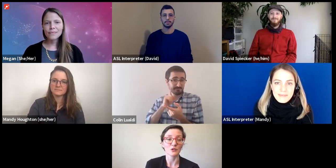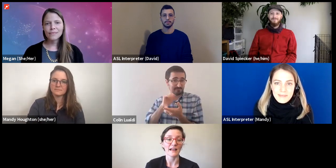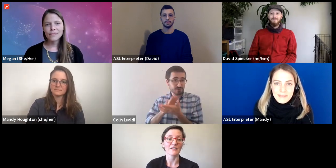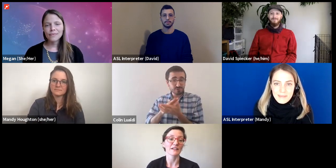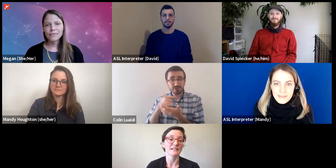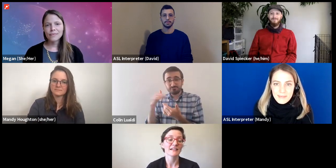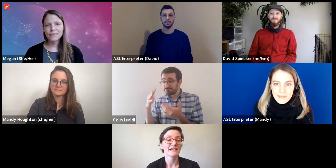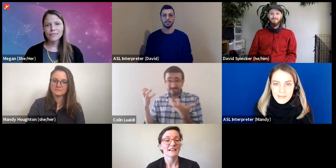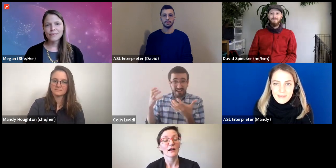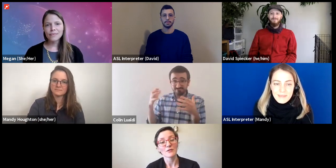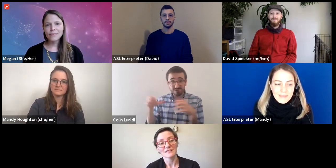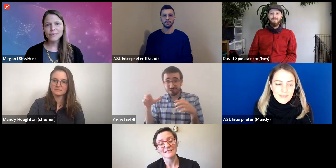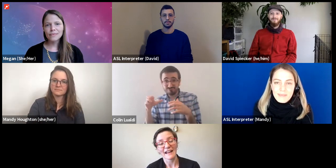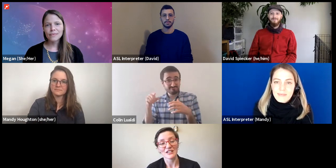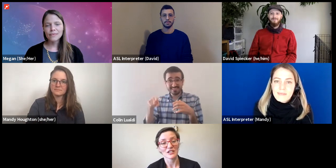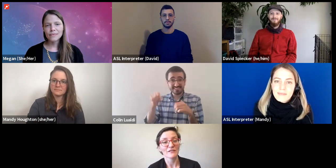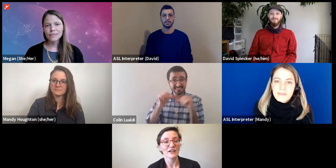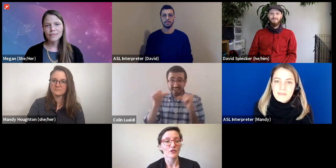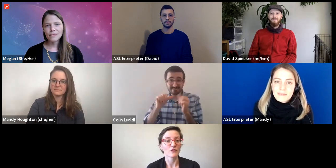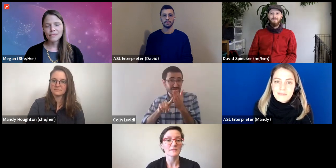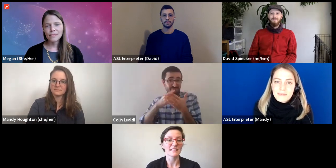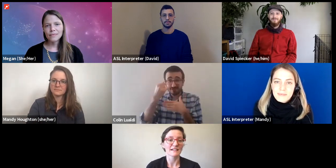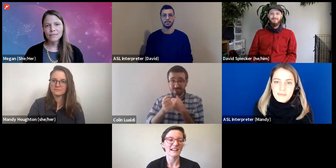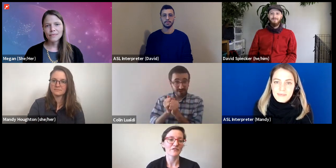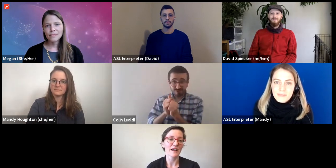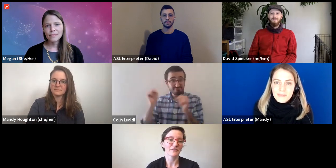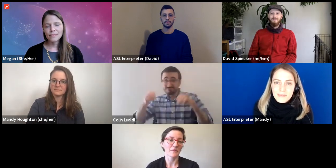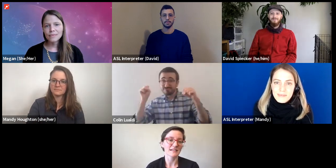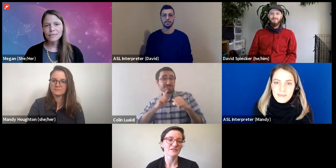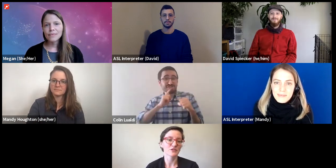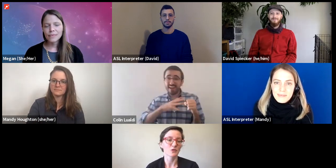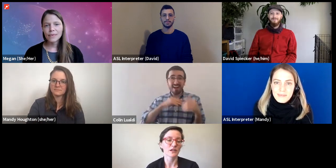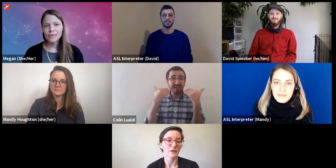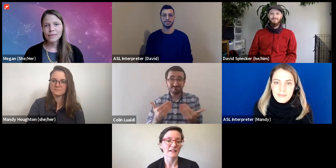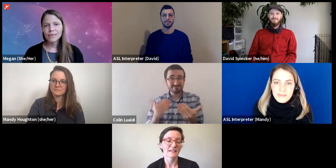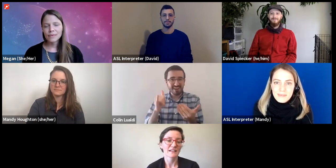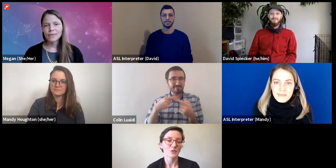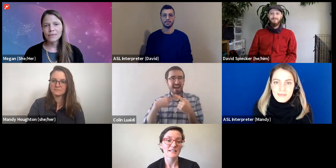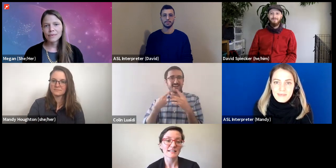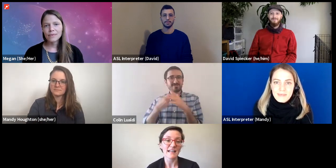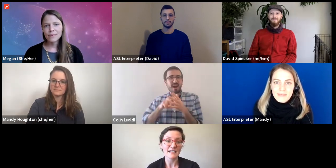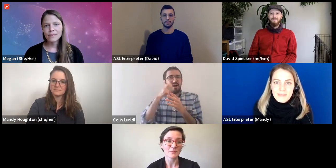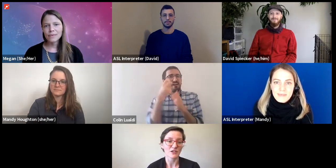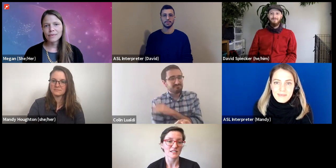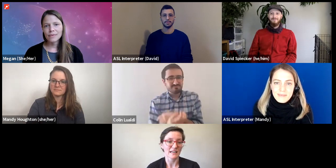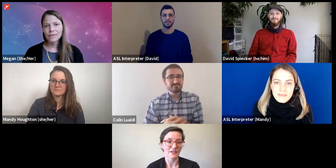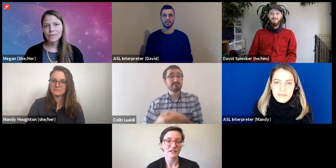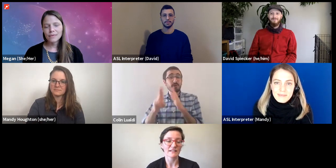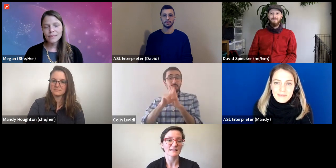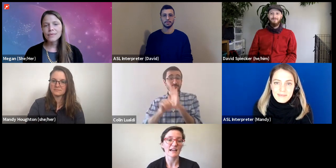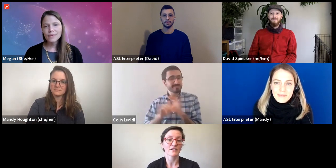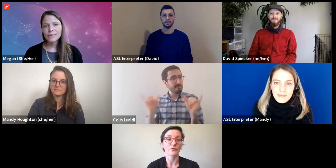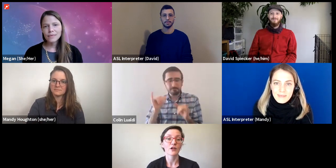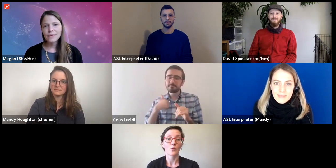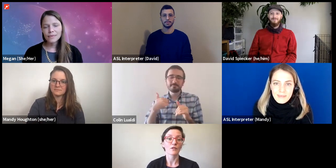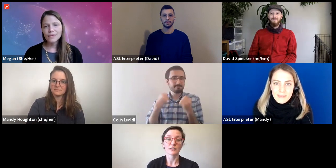high school, I actually, roped in a friend from a deaf school, and we did a science project together. And